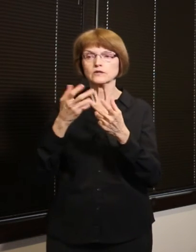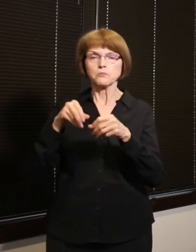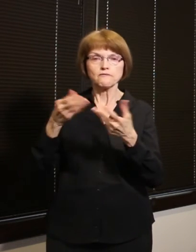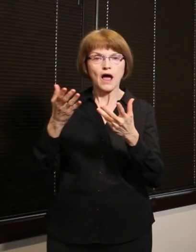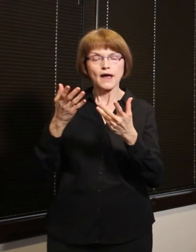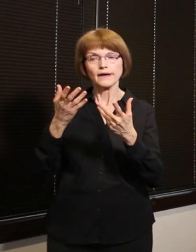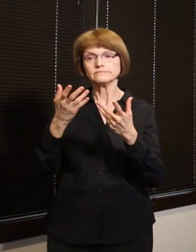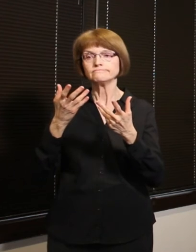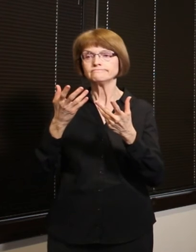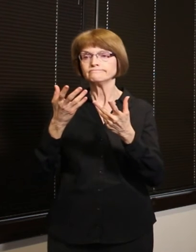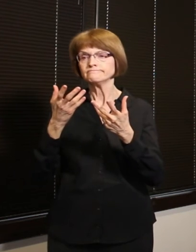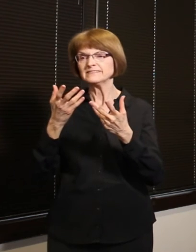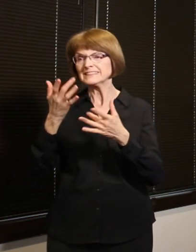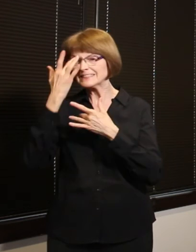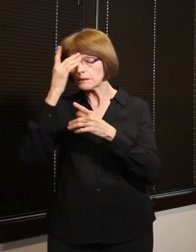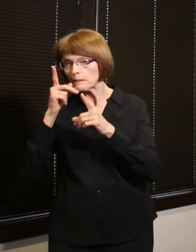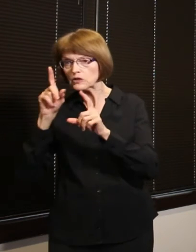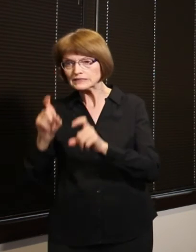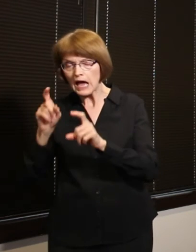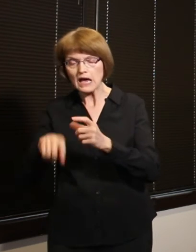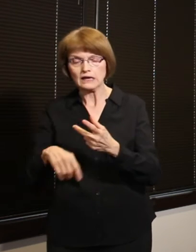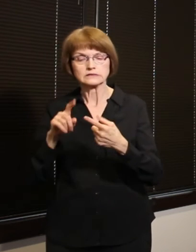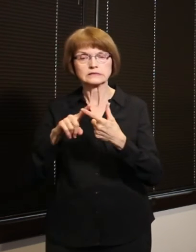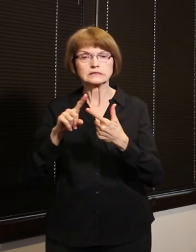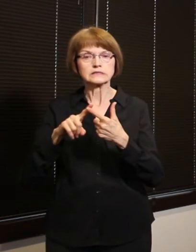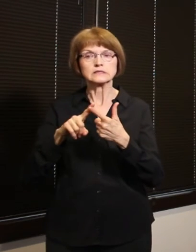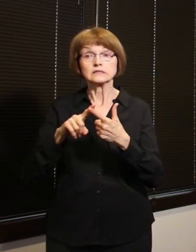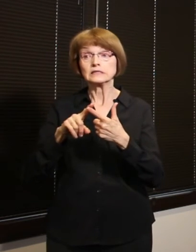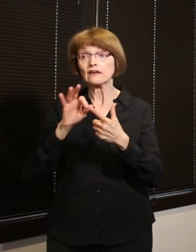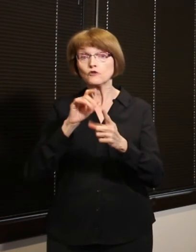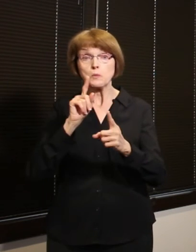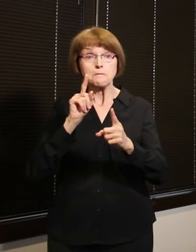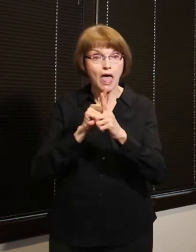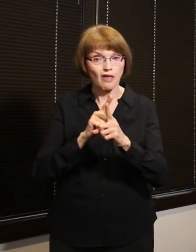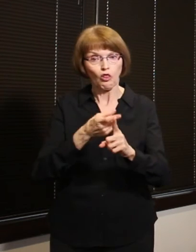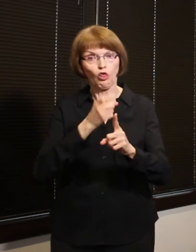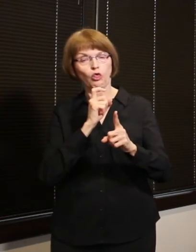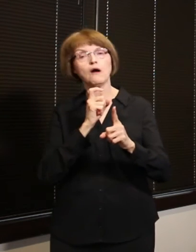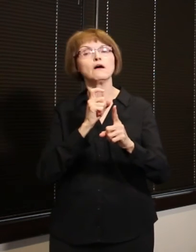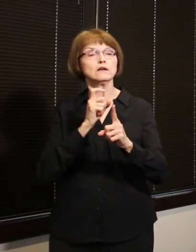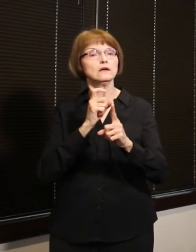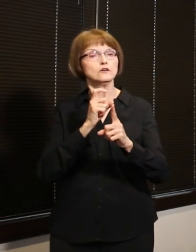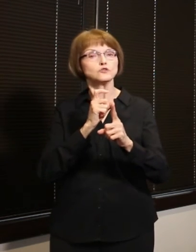that are sick, doing contact tracing, isolation and quarantine.